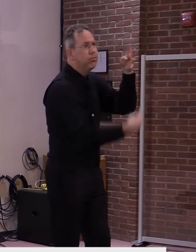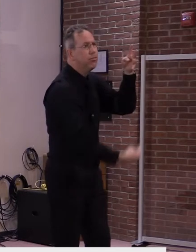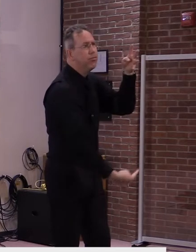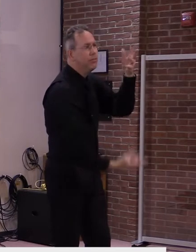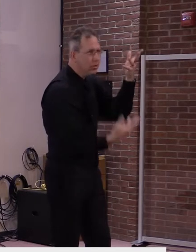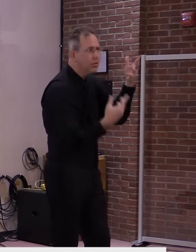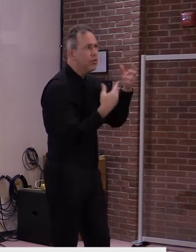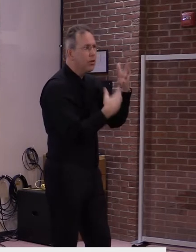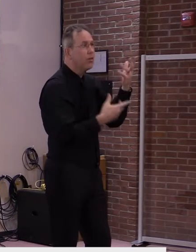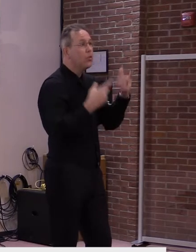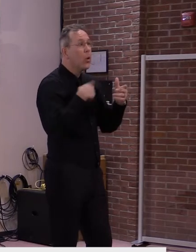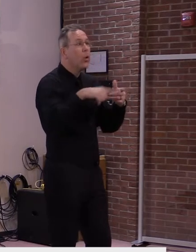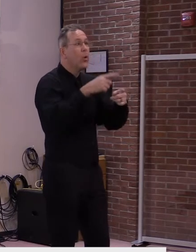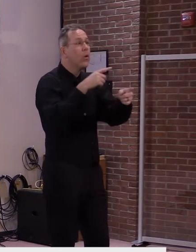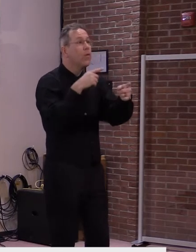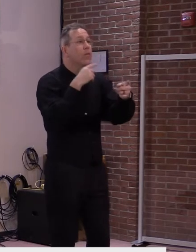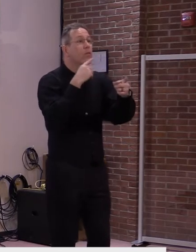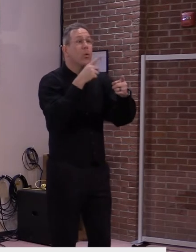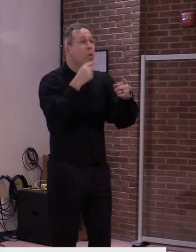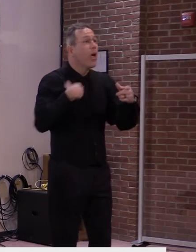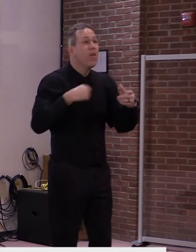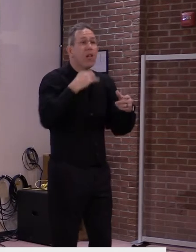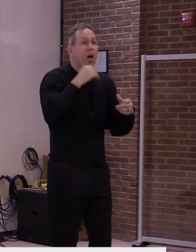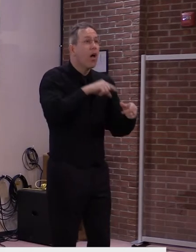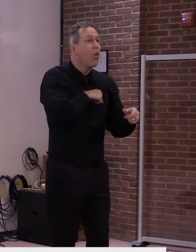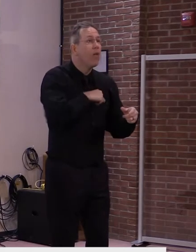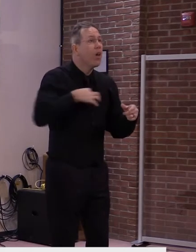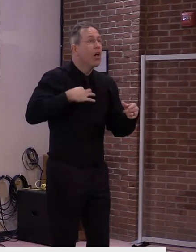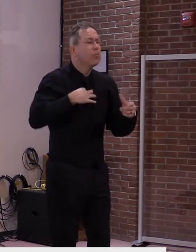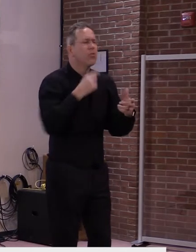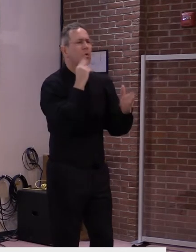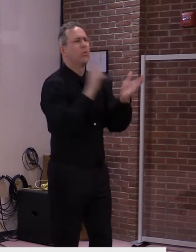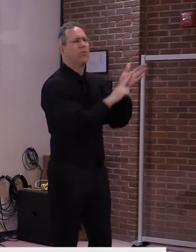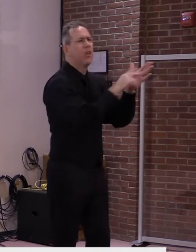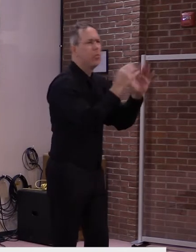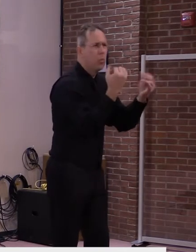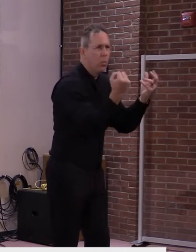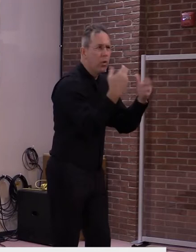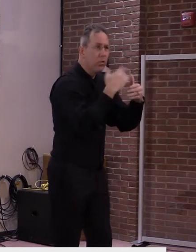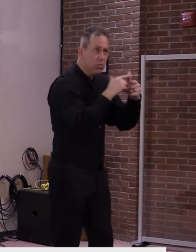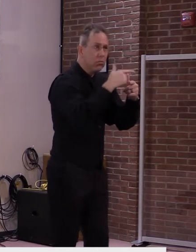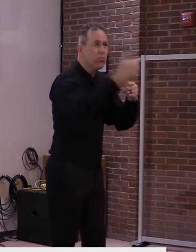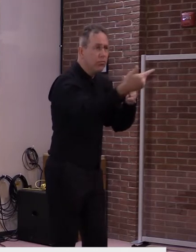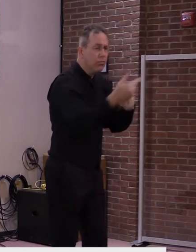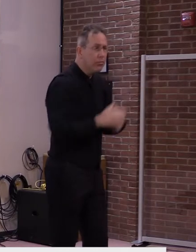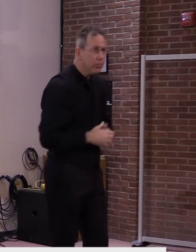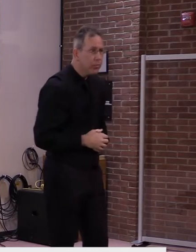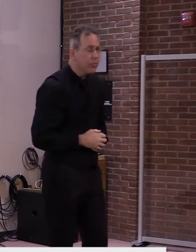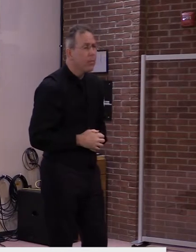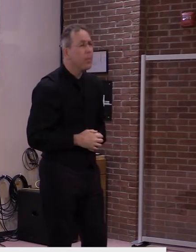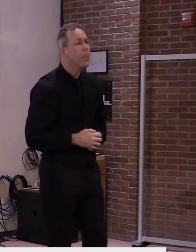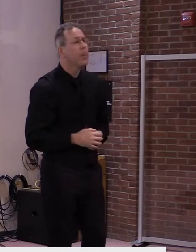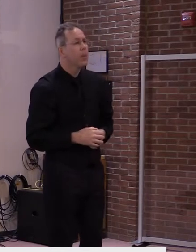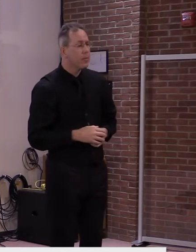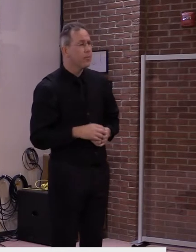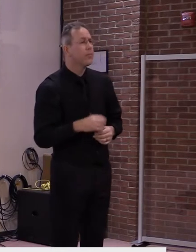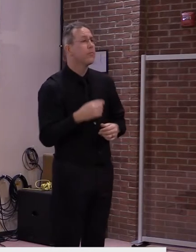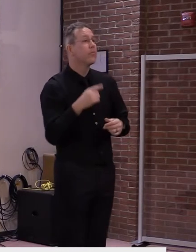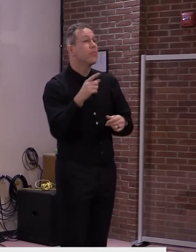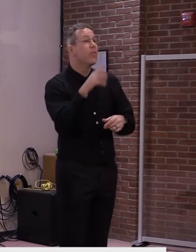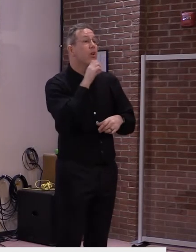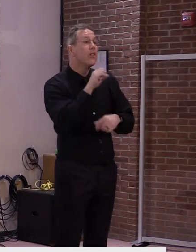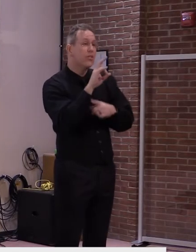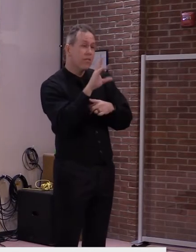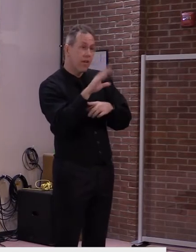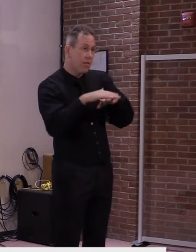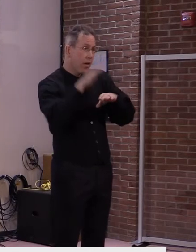vaccines. This includes lists of eligible Vermonters 75 years and older that have registered for vaccines,